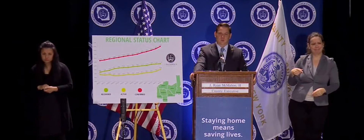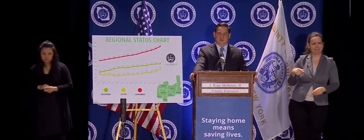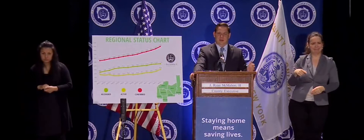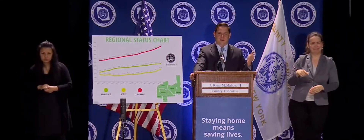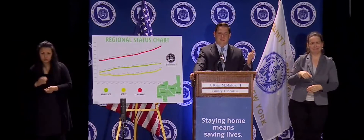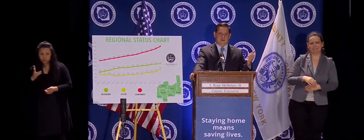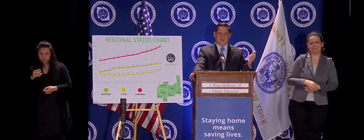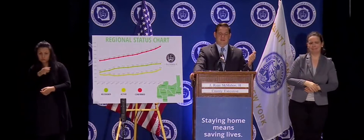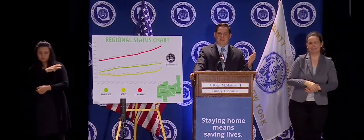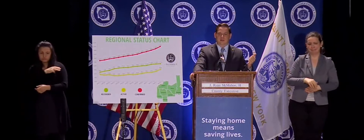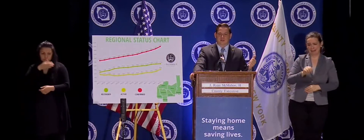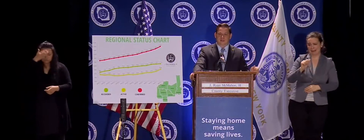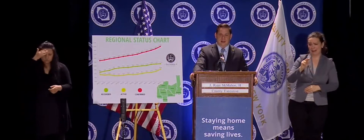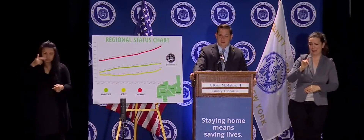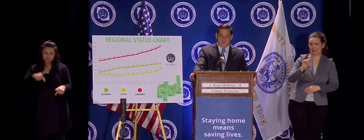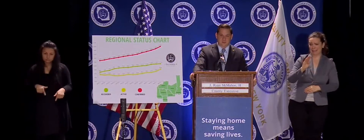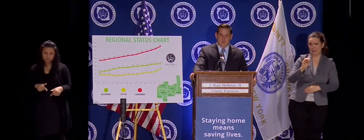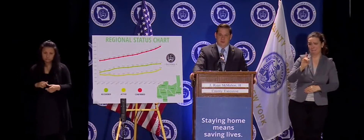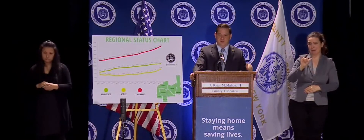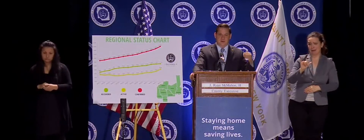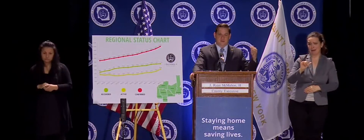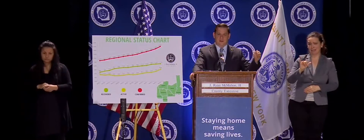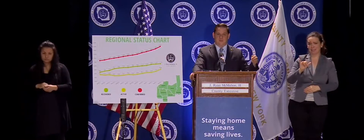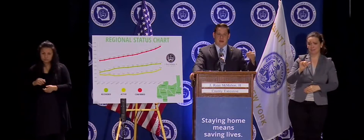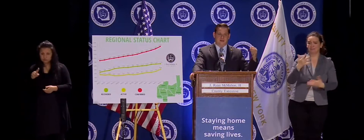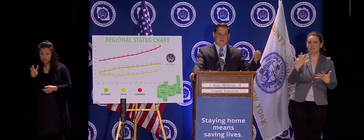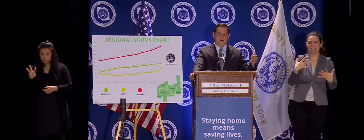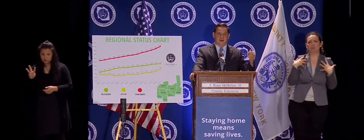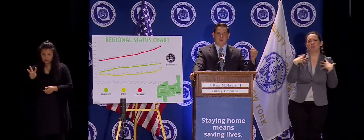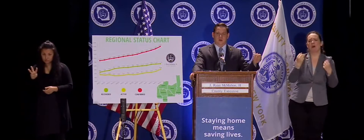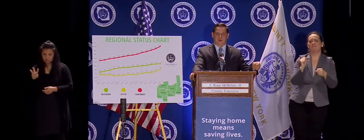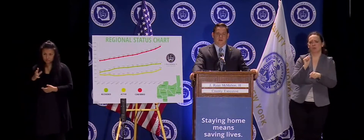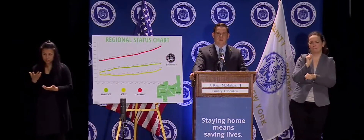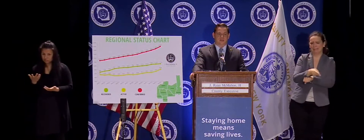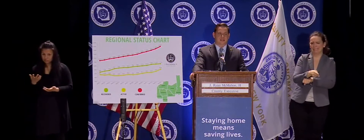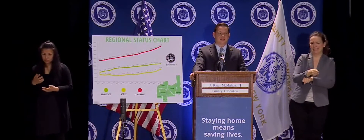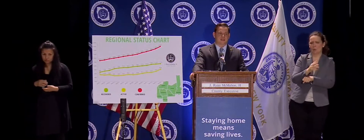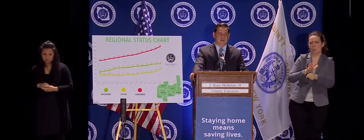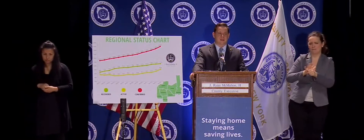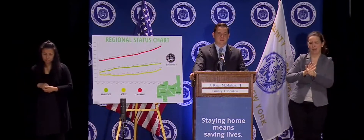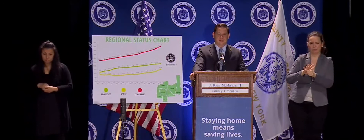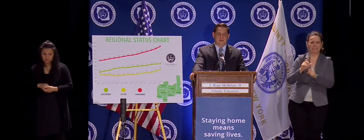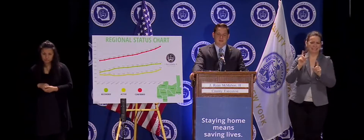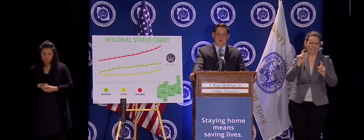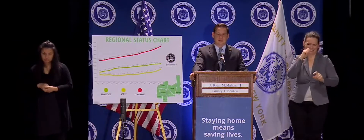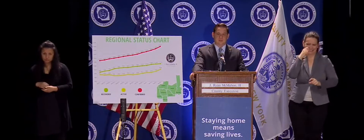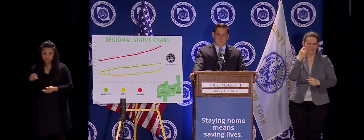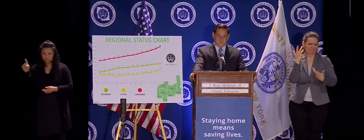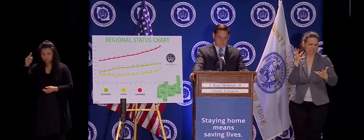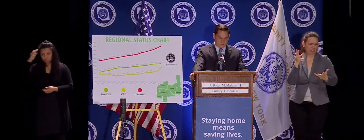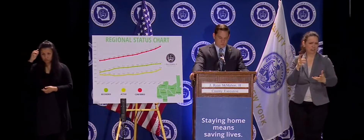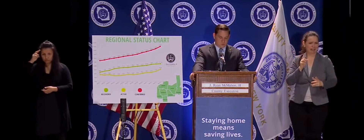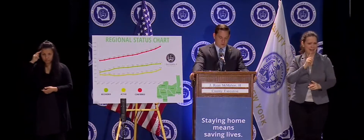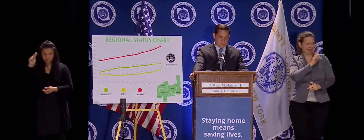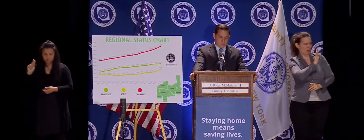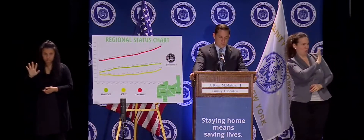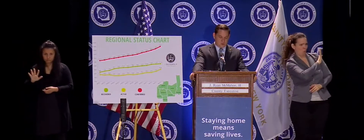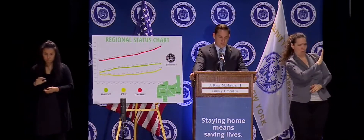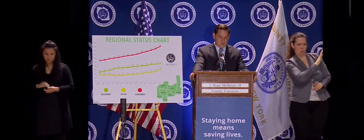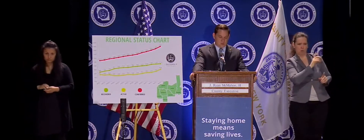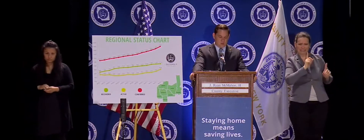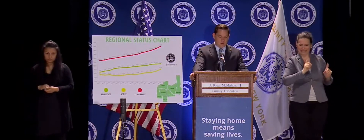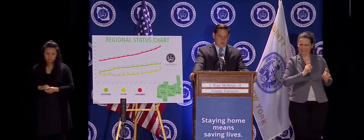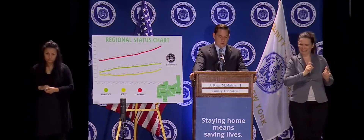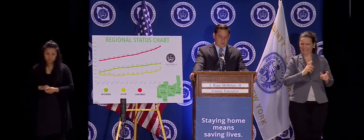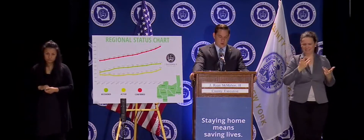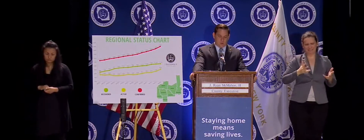that we can't. It's not 13,000 people that's been impacted according to their own testing. So we can meet the requirement, or you don't think